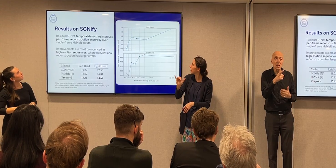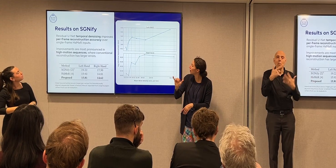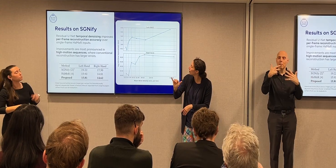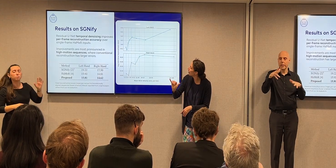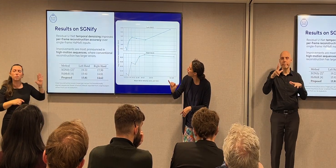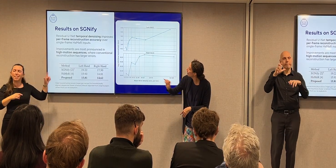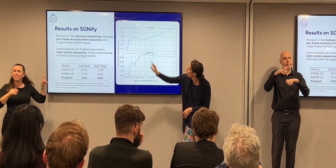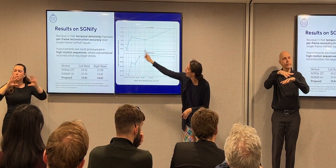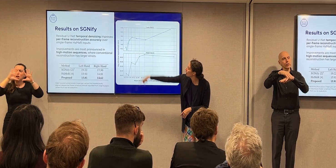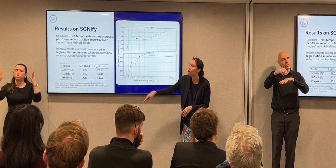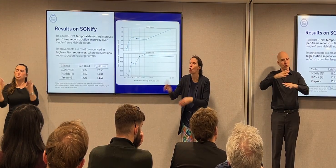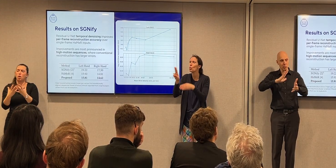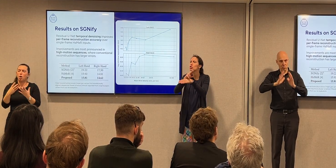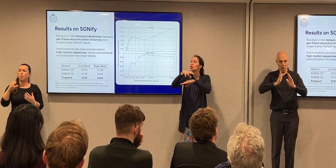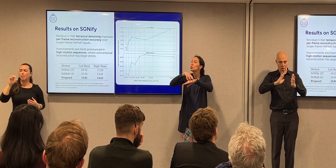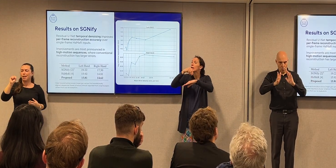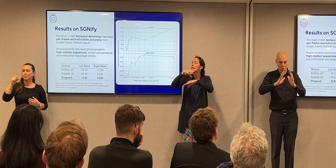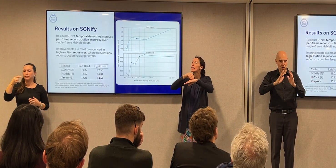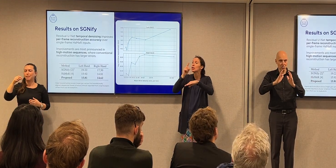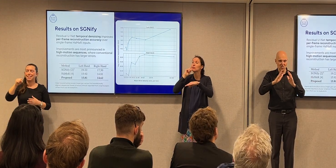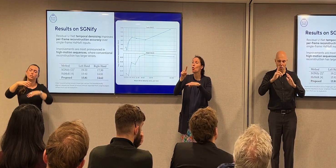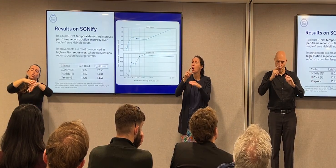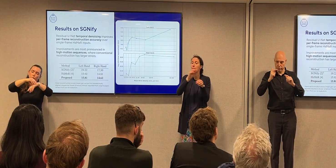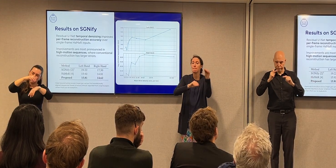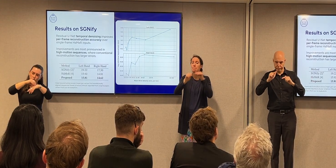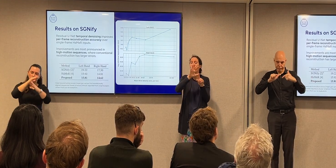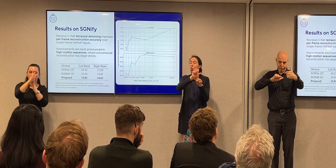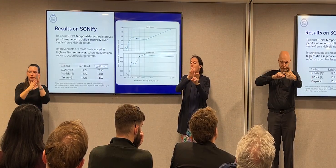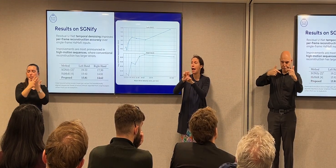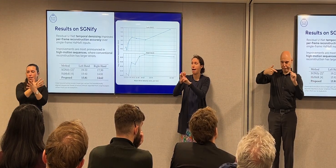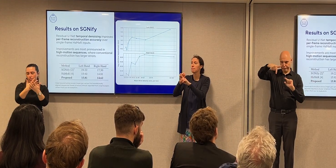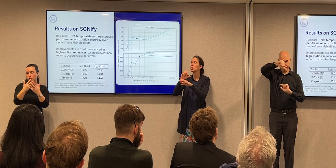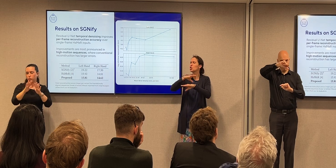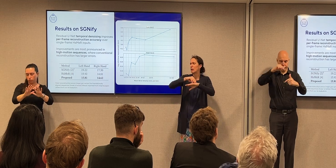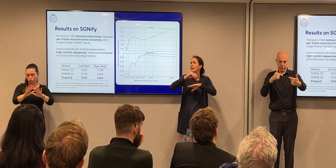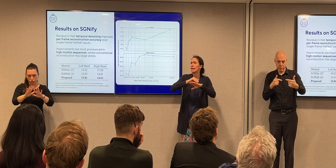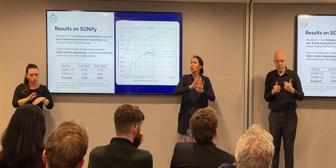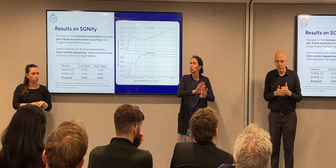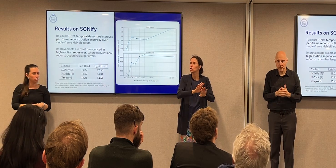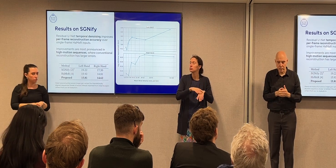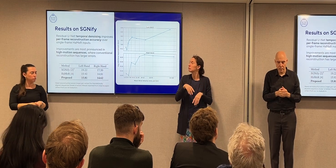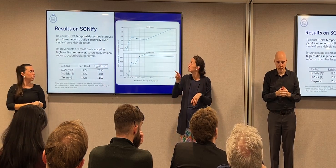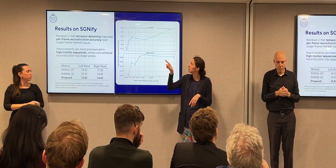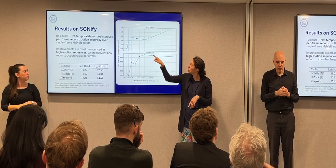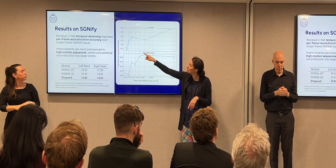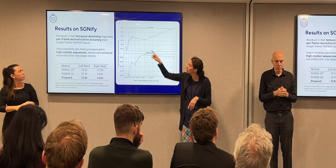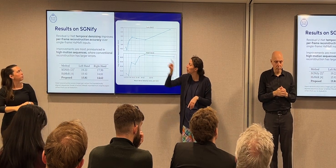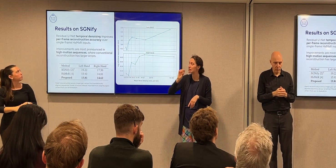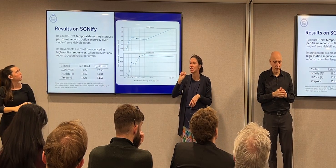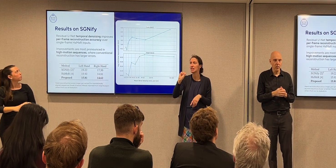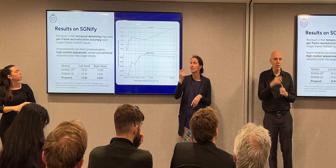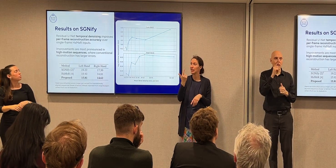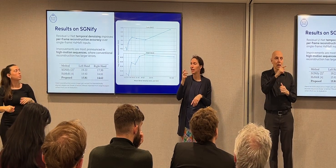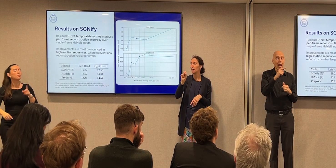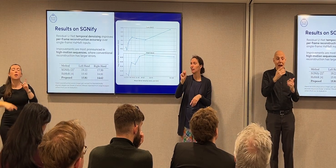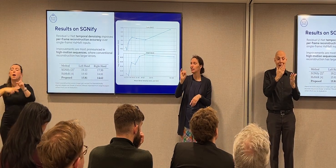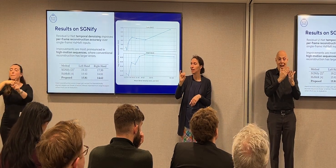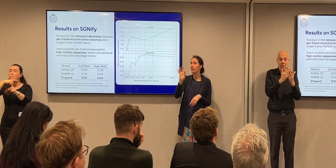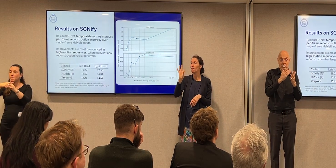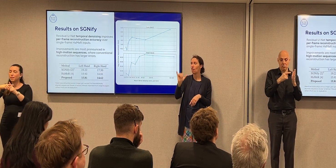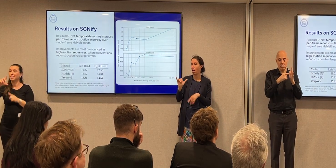Swedish sign language for the mocap data capture, and Signify is German sign